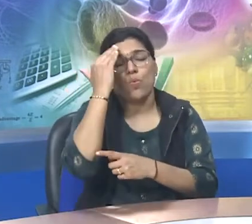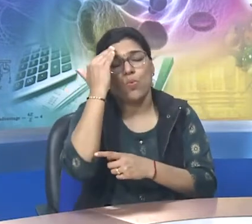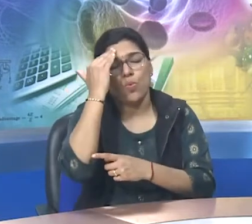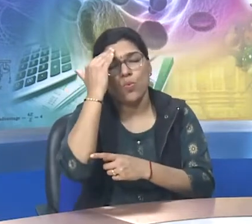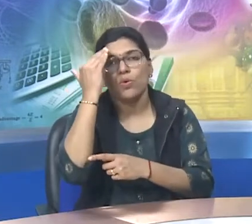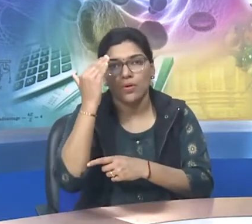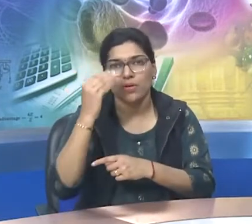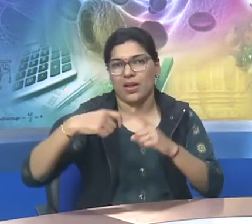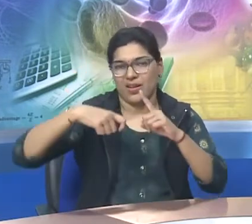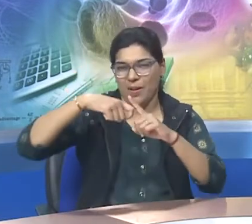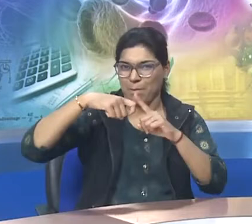And